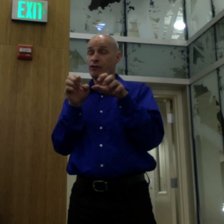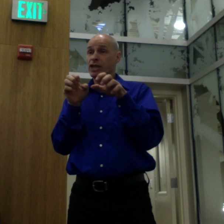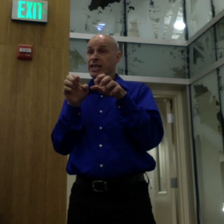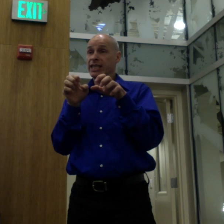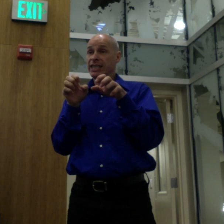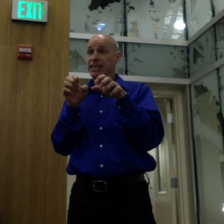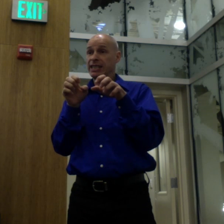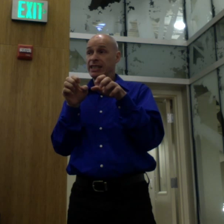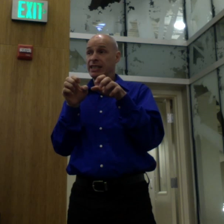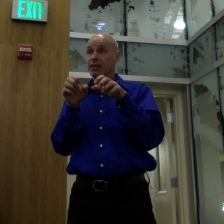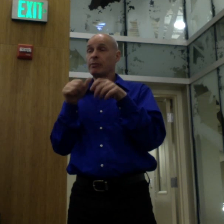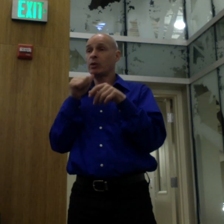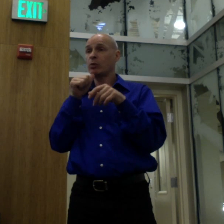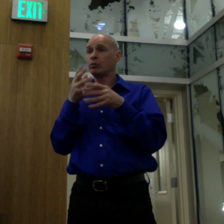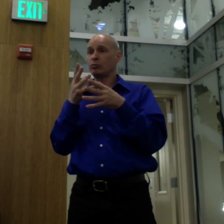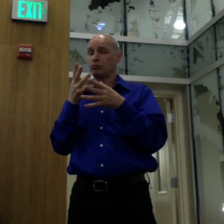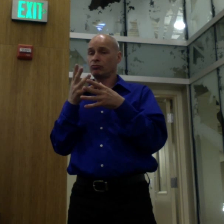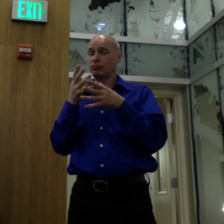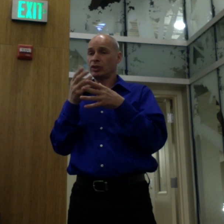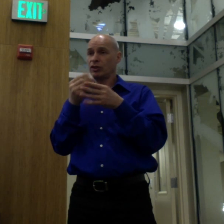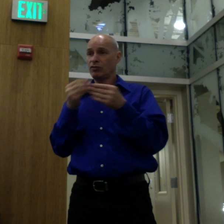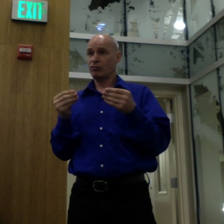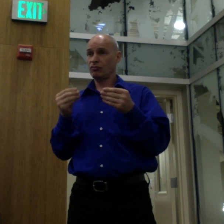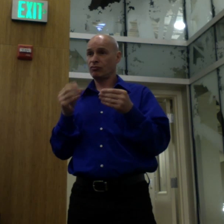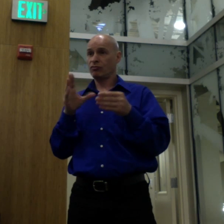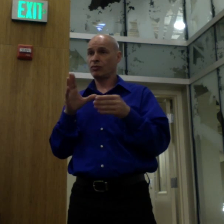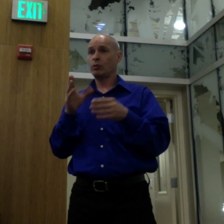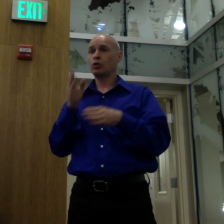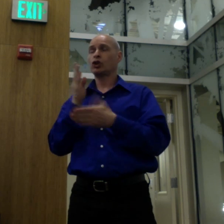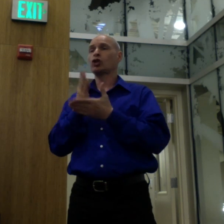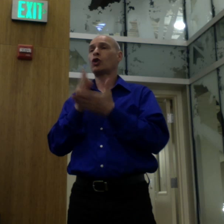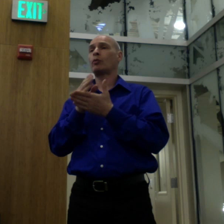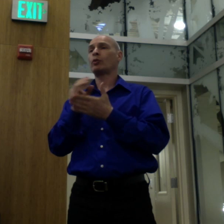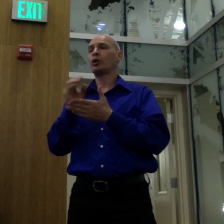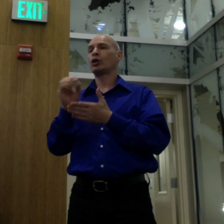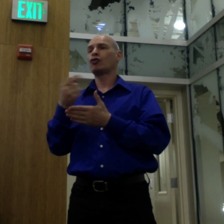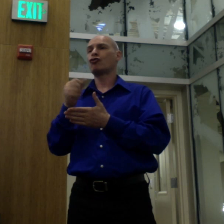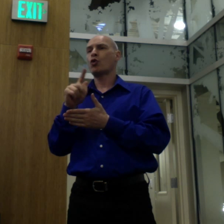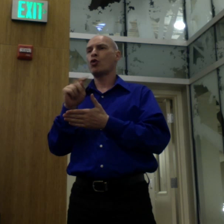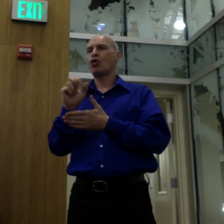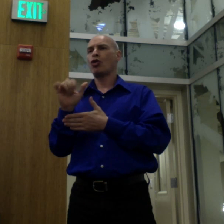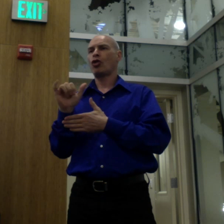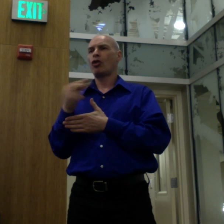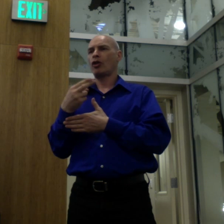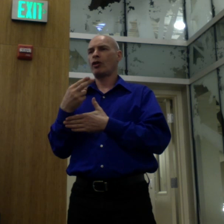out of the freezer. But it will help slow down that growth. Yeah.